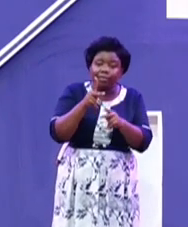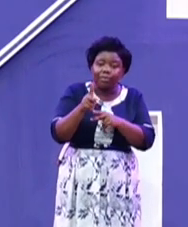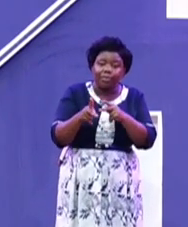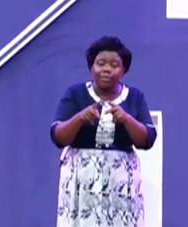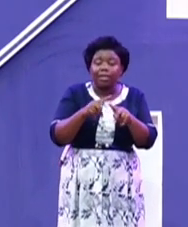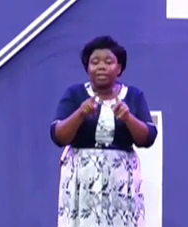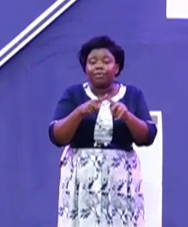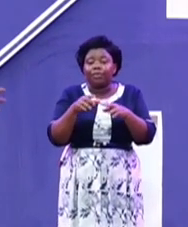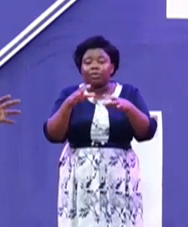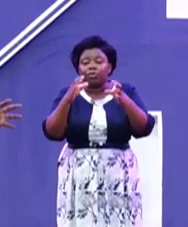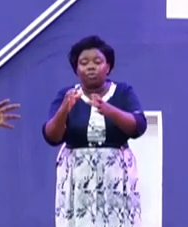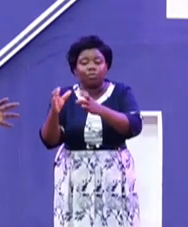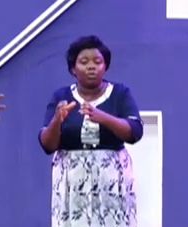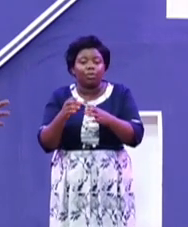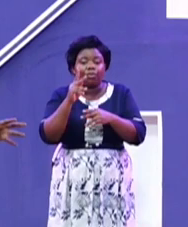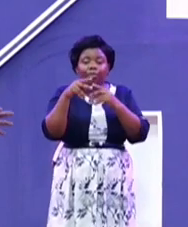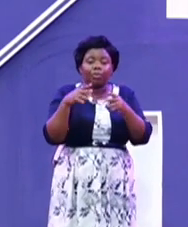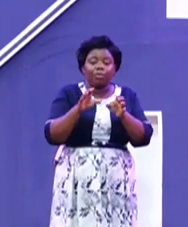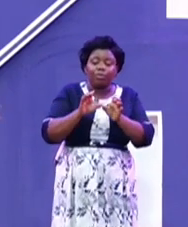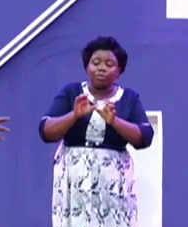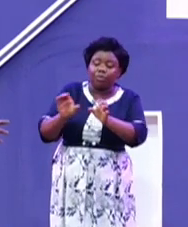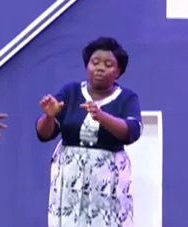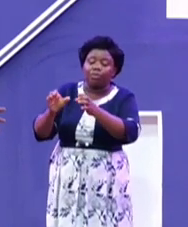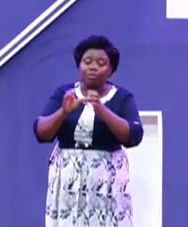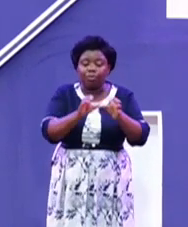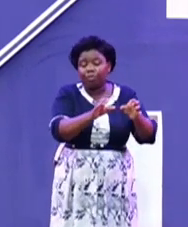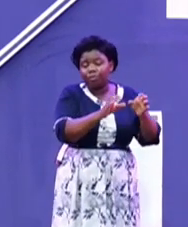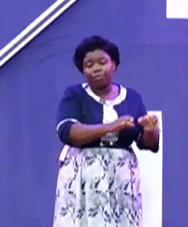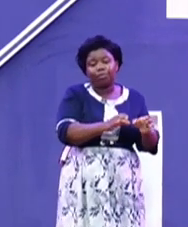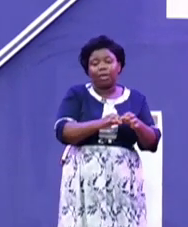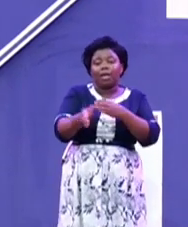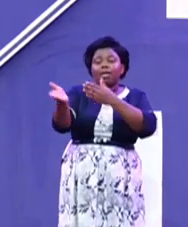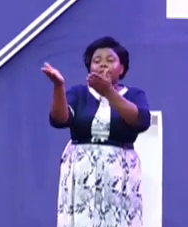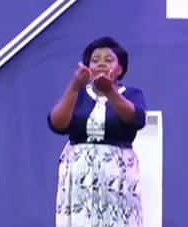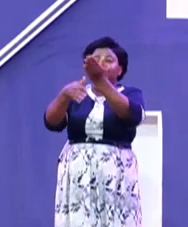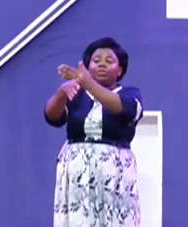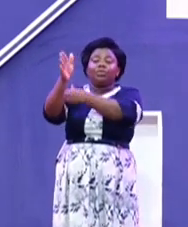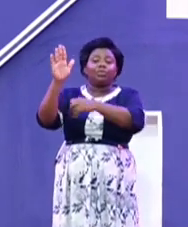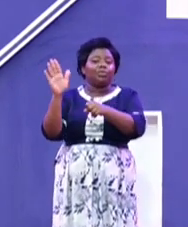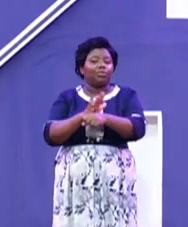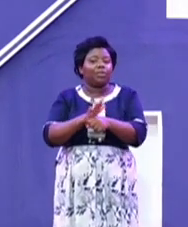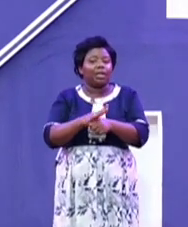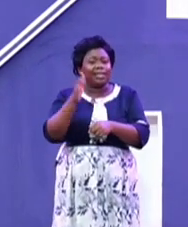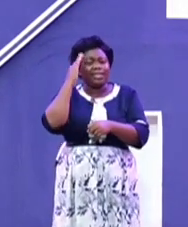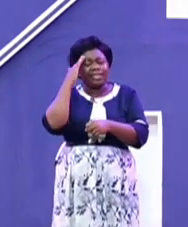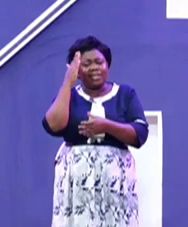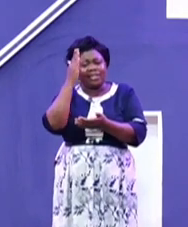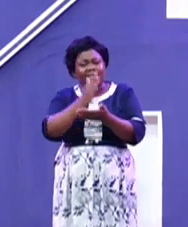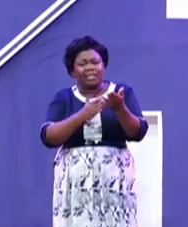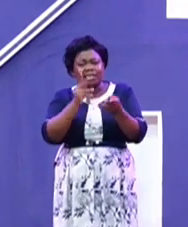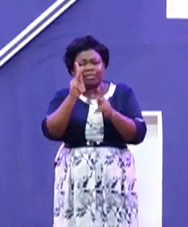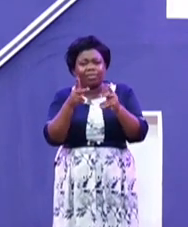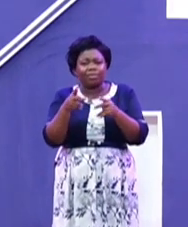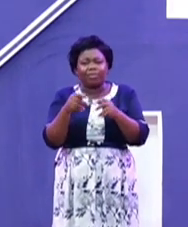z'abantu abagenda okweyawula bajja okwawula bamweyawulire full nga weebali n'amanya nti waliyo n'abateesobola